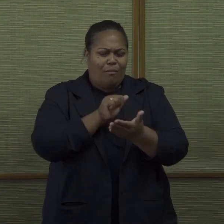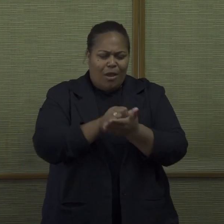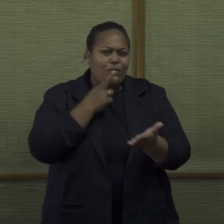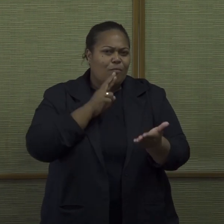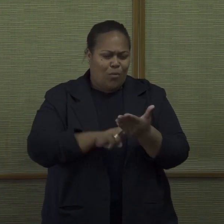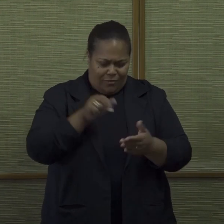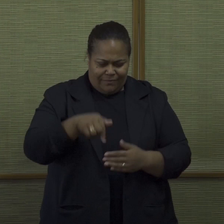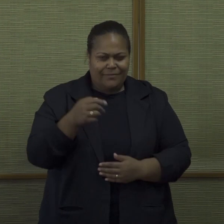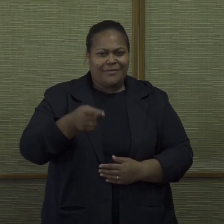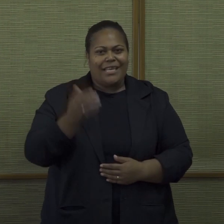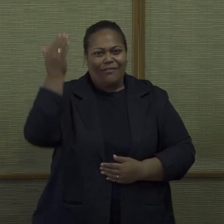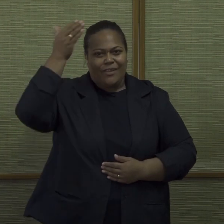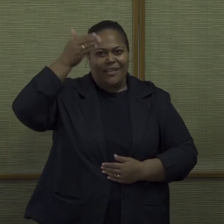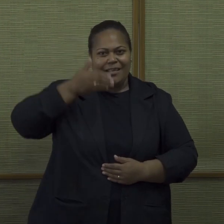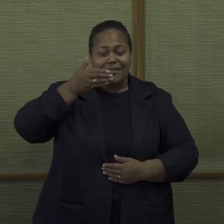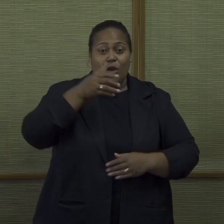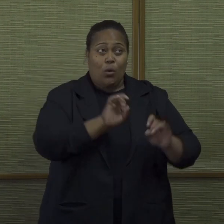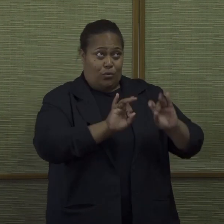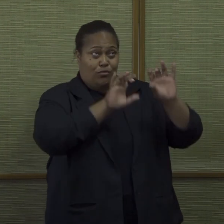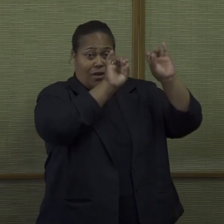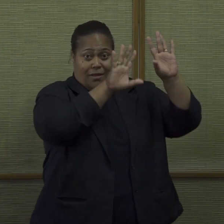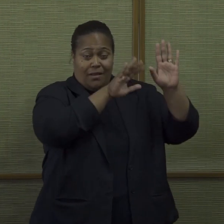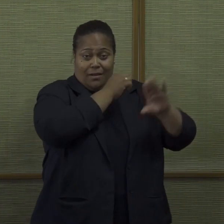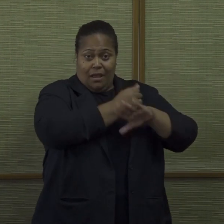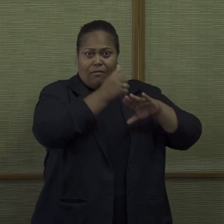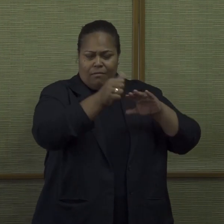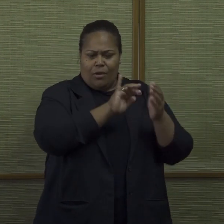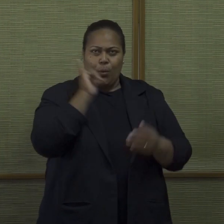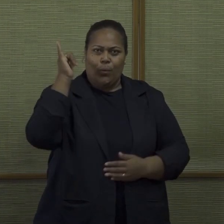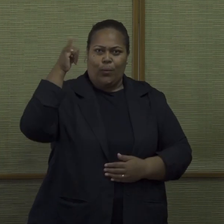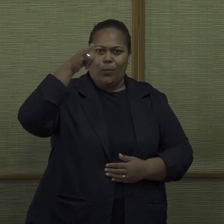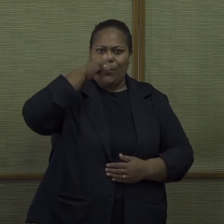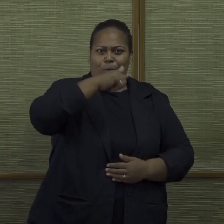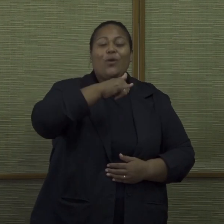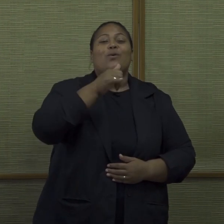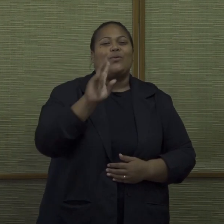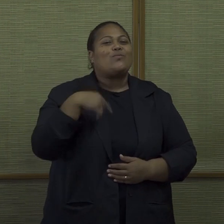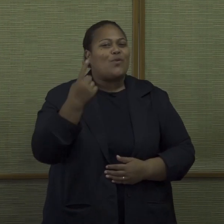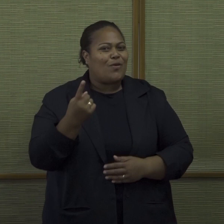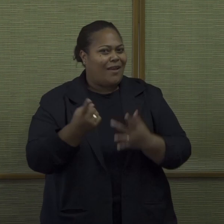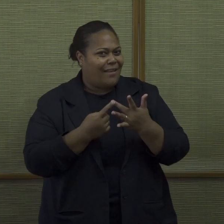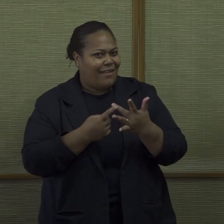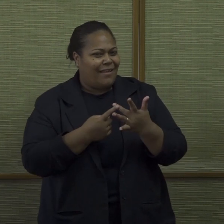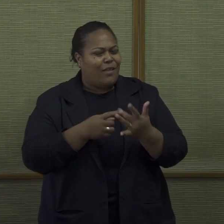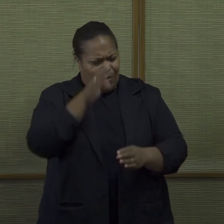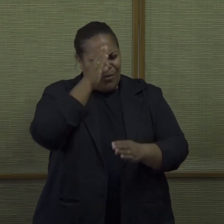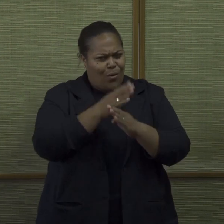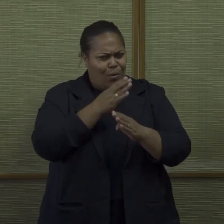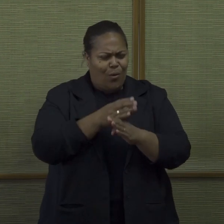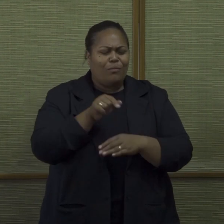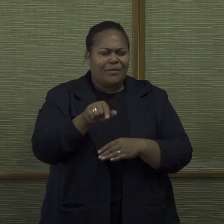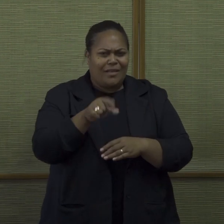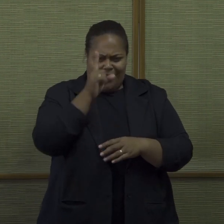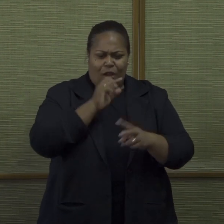this evening. The Australians will also be flying the second flight tomorrow. We hope by then we'll have the clearance from Met